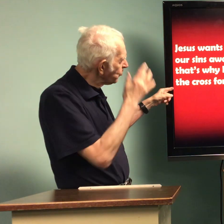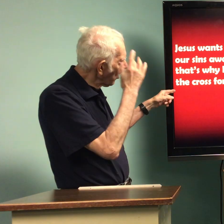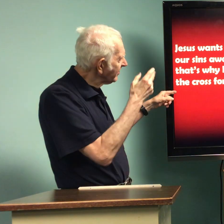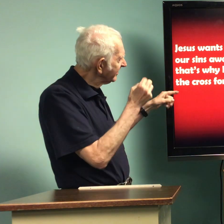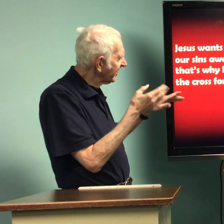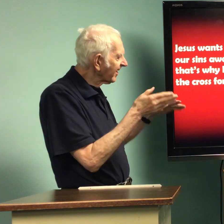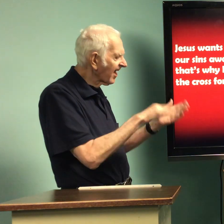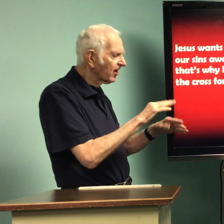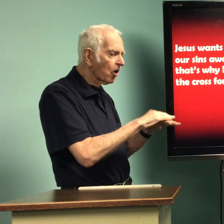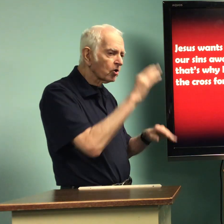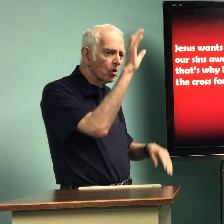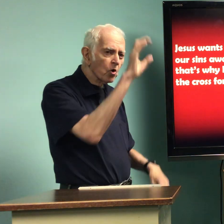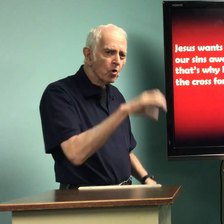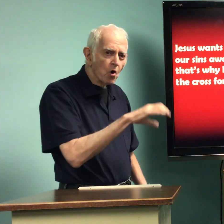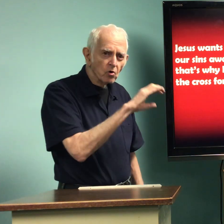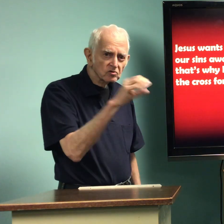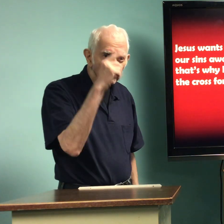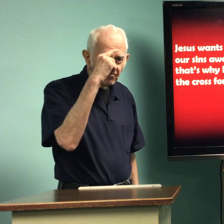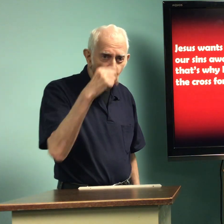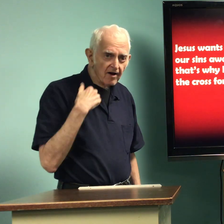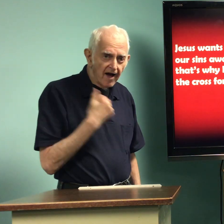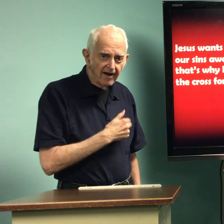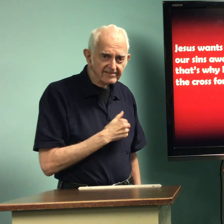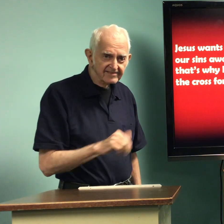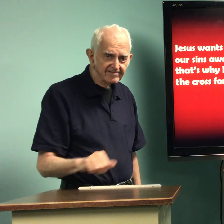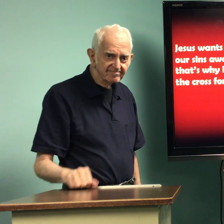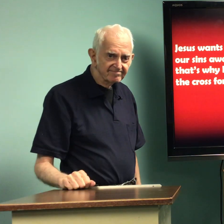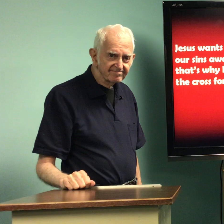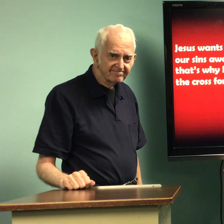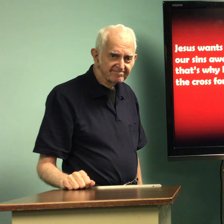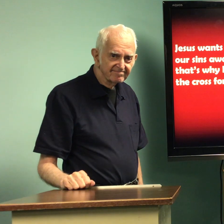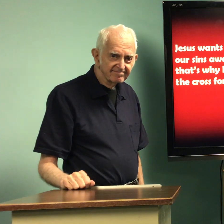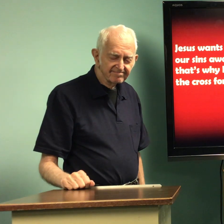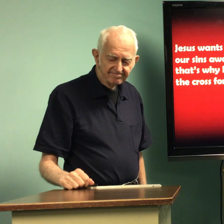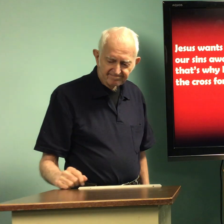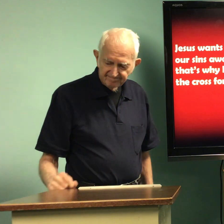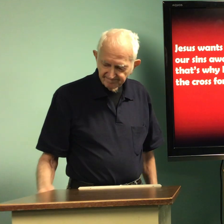That's why he died on the cross for us.